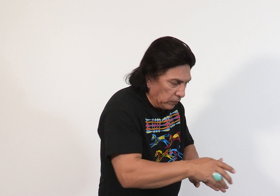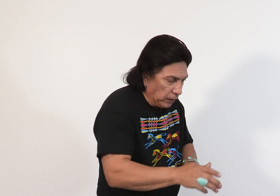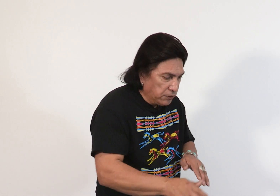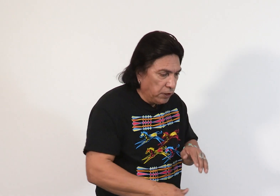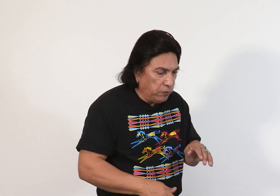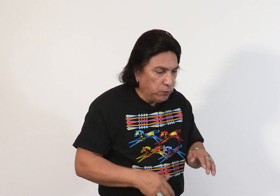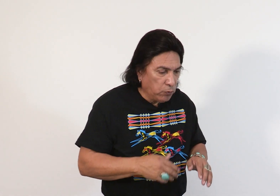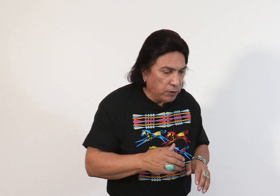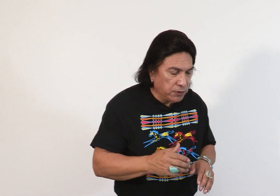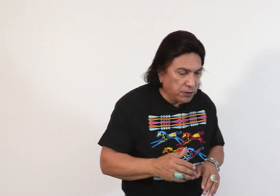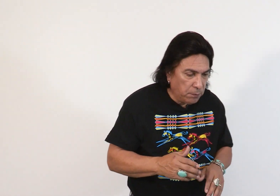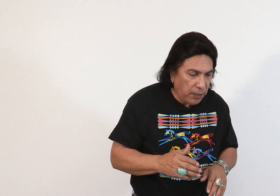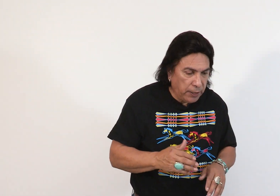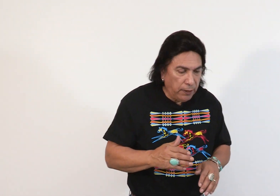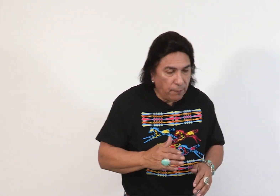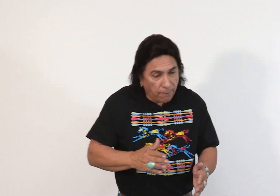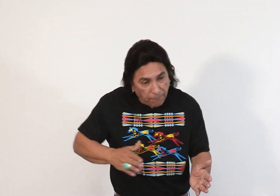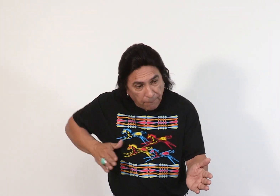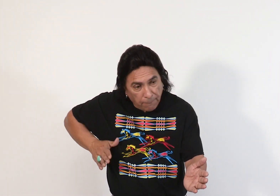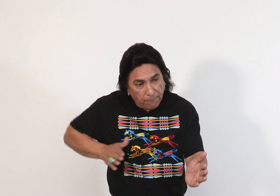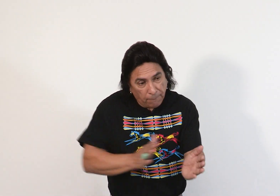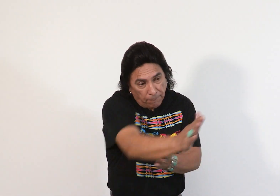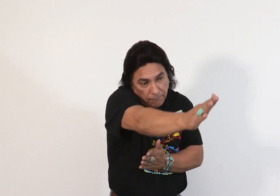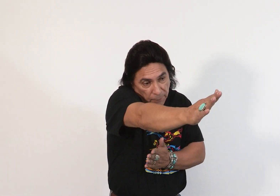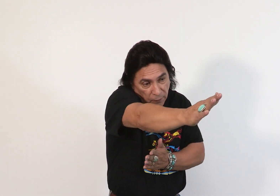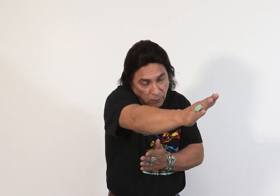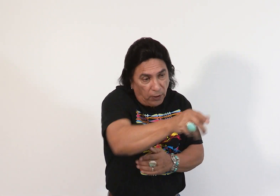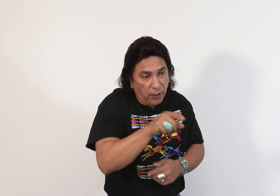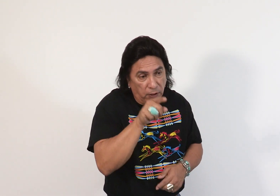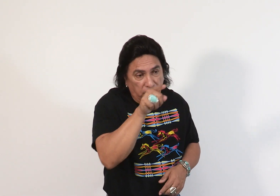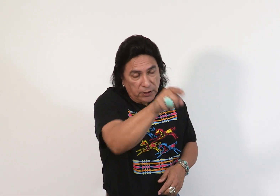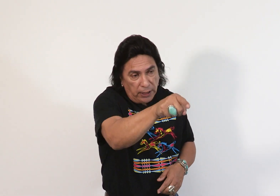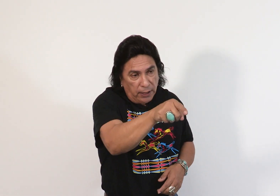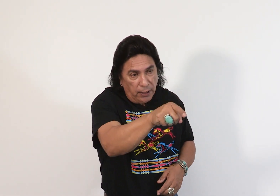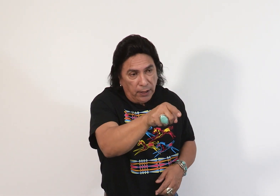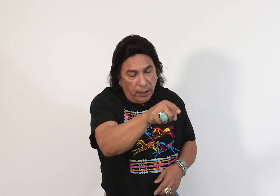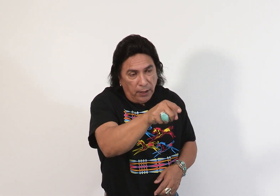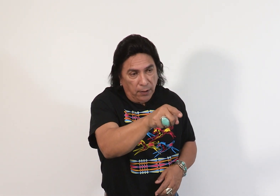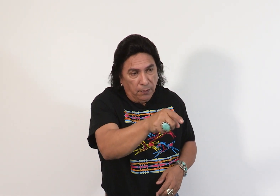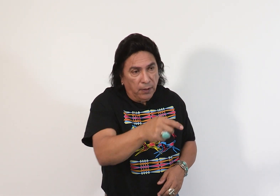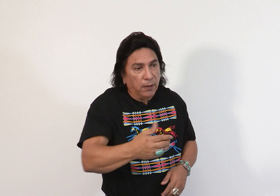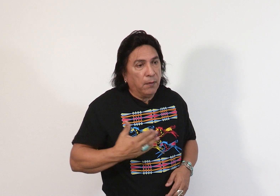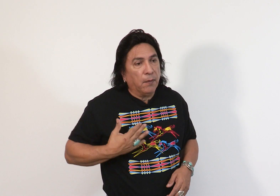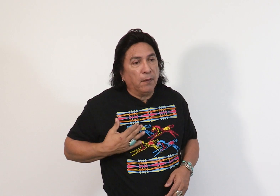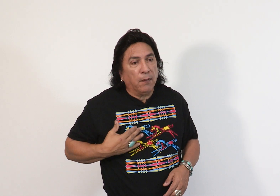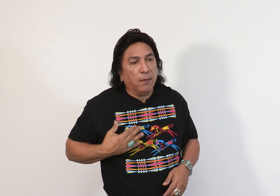Let's say if you was watching somebody run, you could say, my